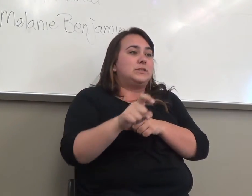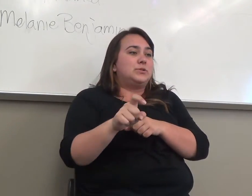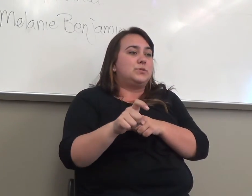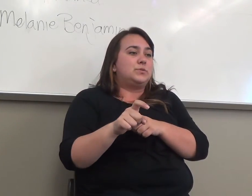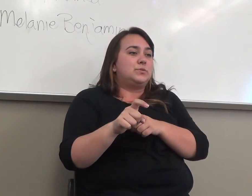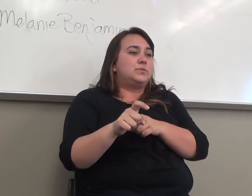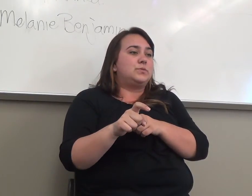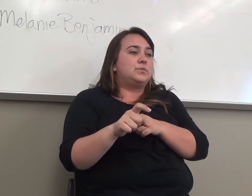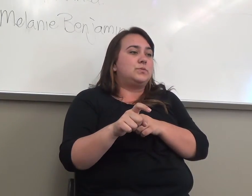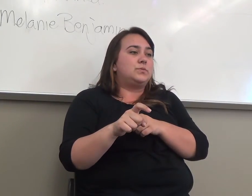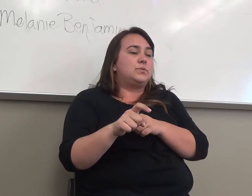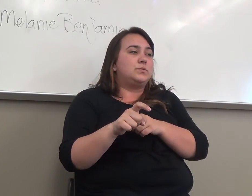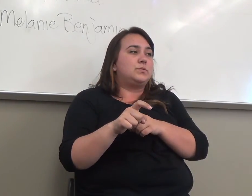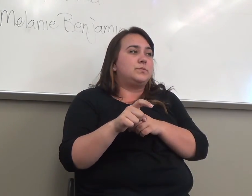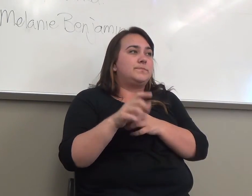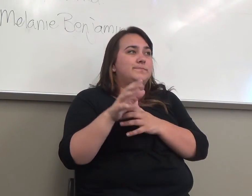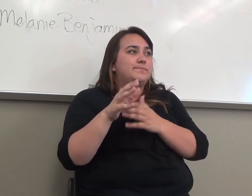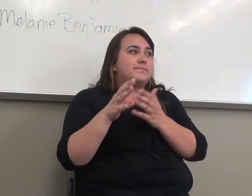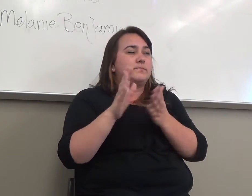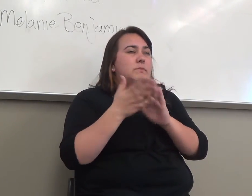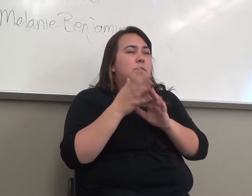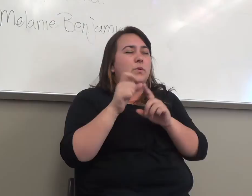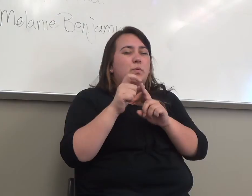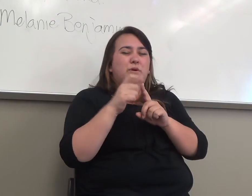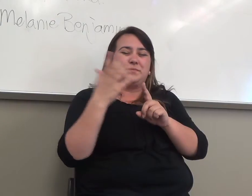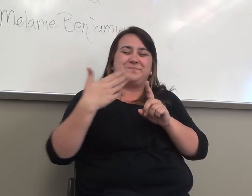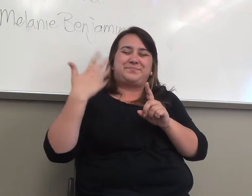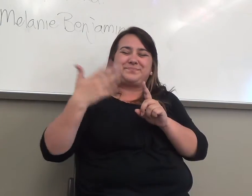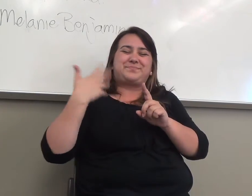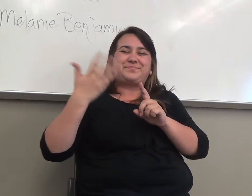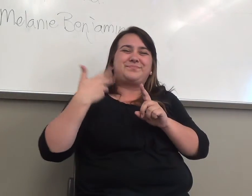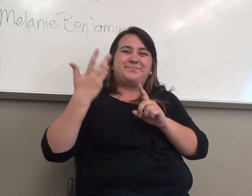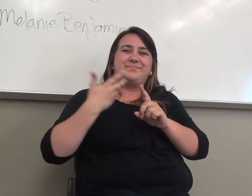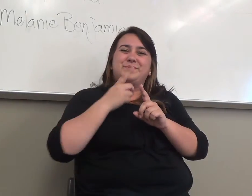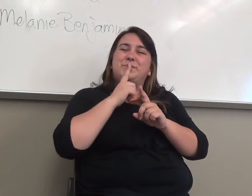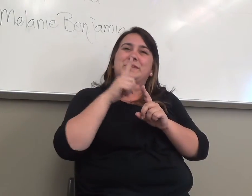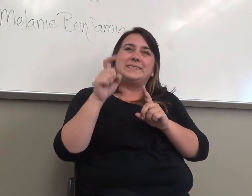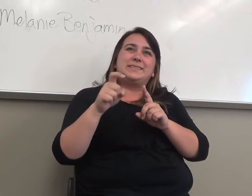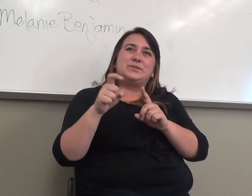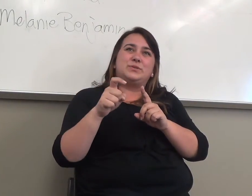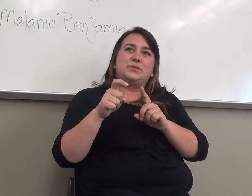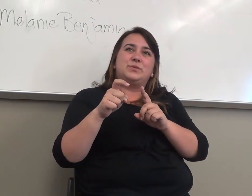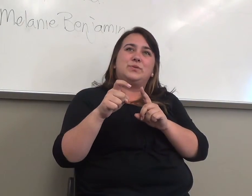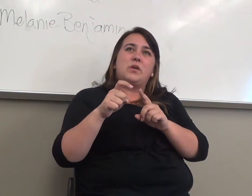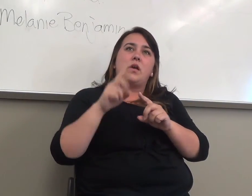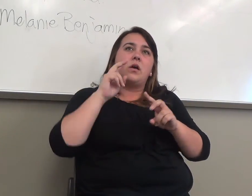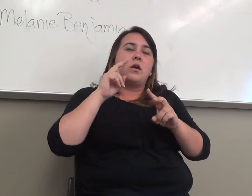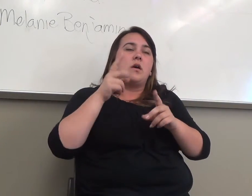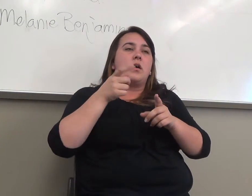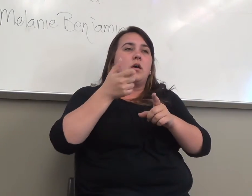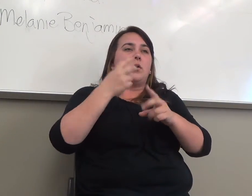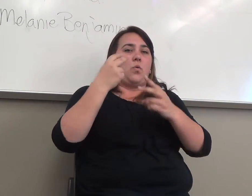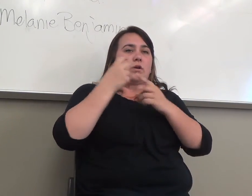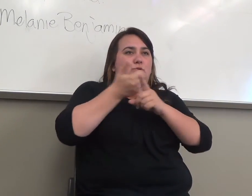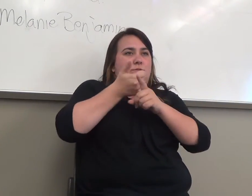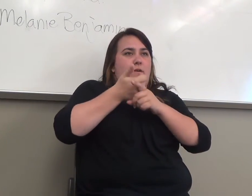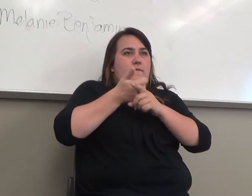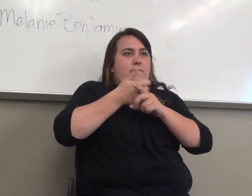be, what's the word I want? Really need to monitor yourselves. The